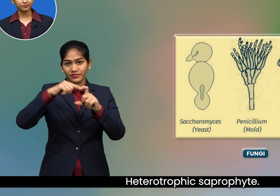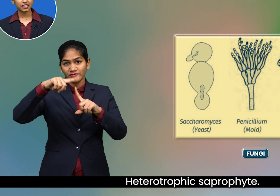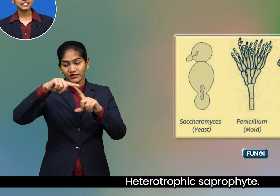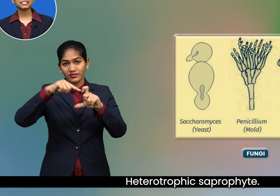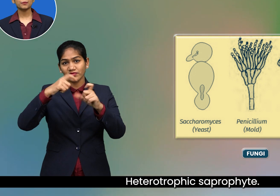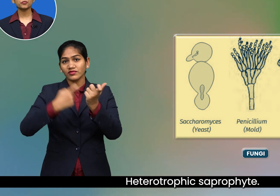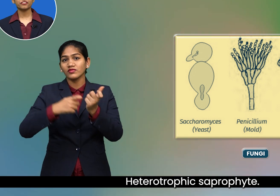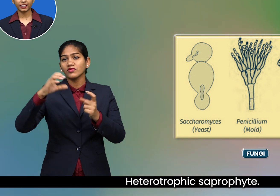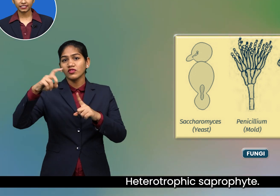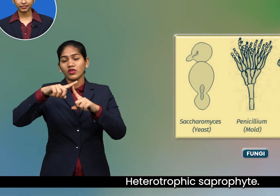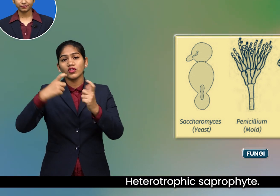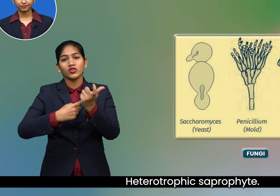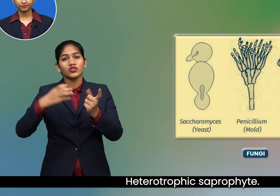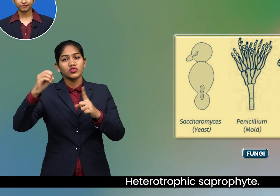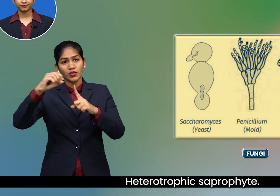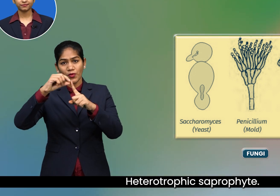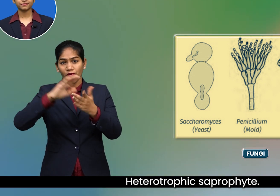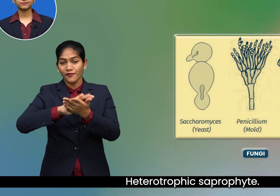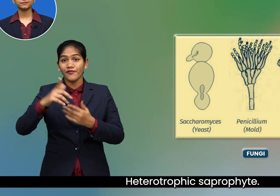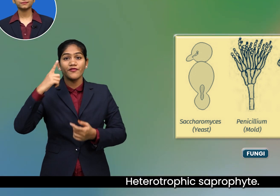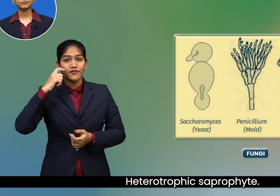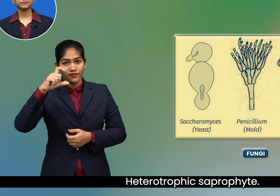heterotrophic, saprophyte.